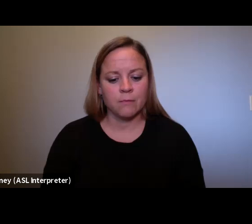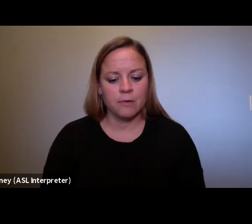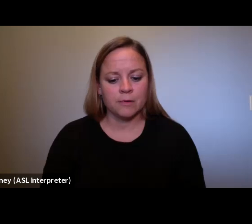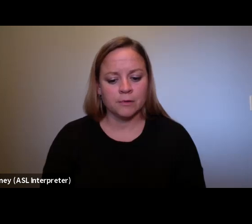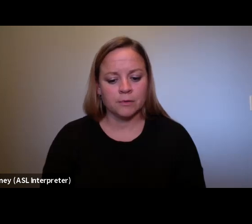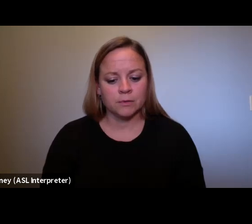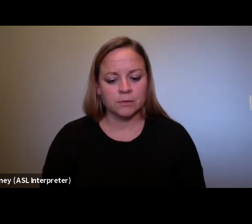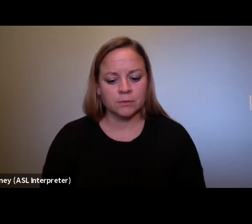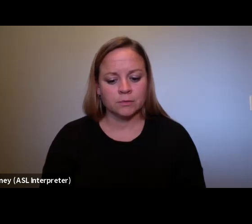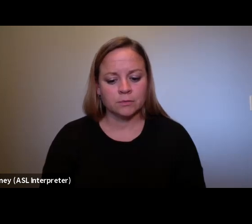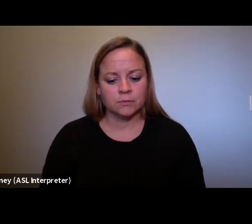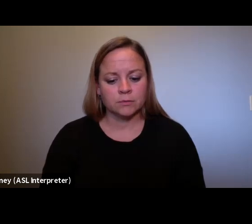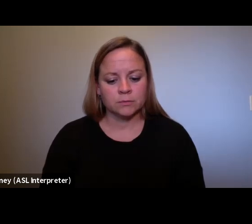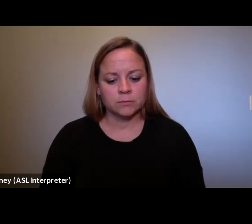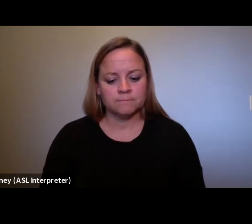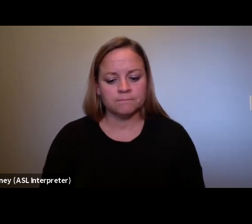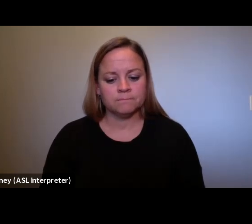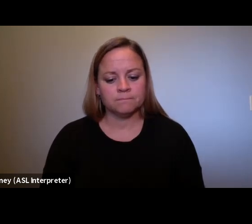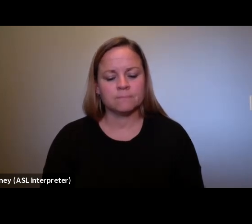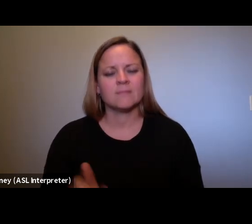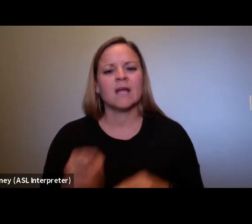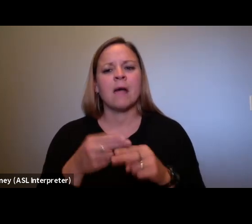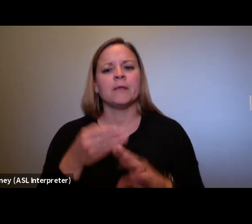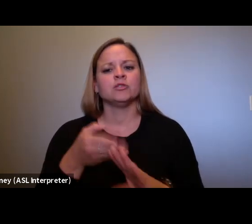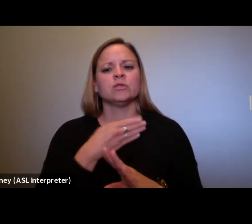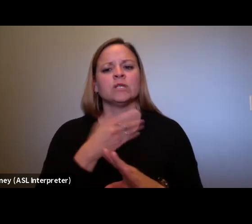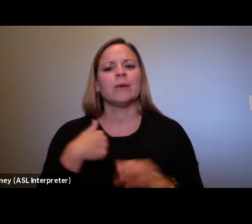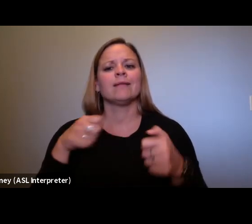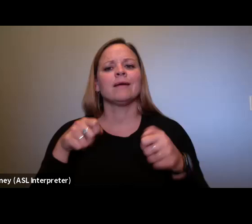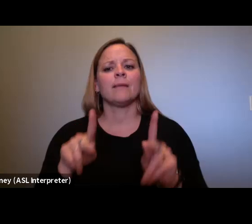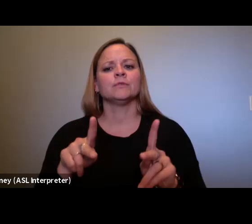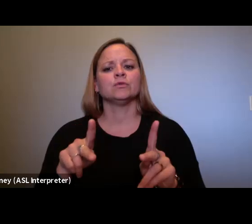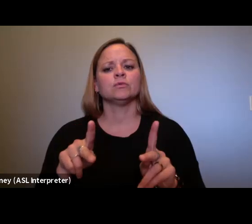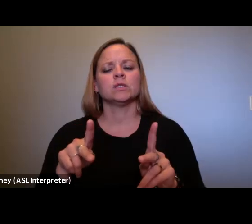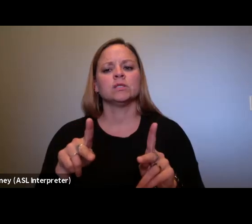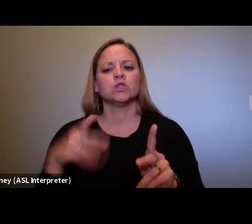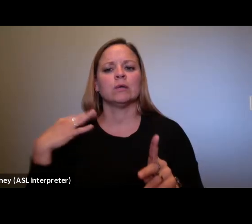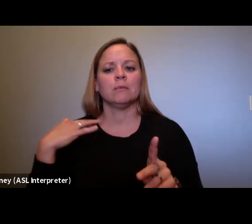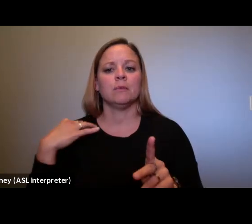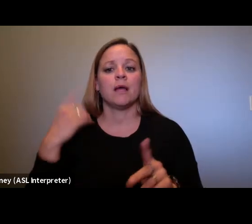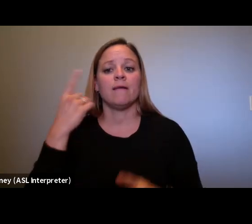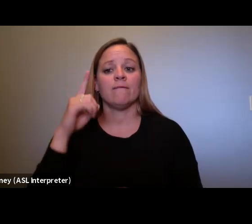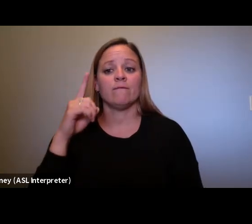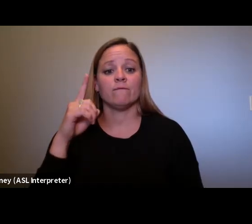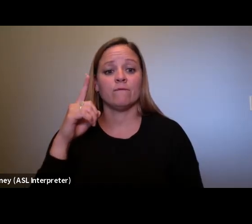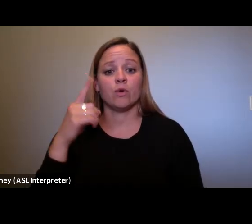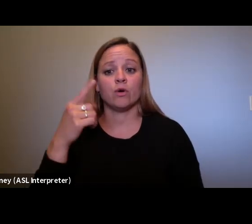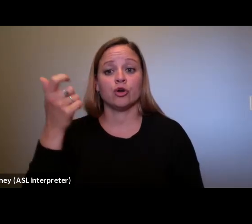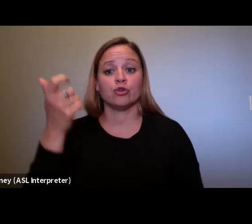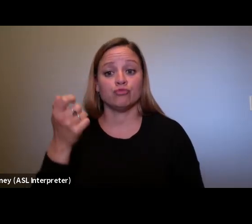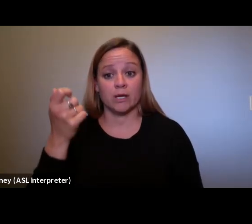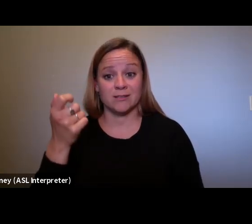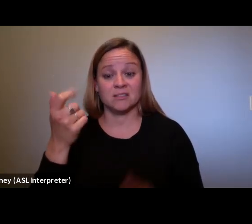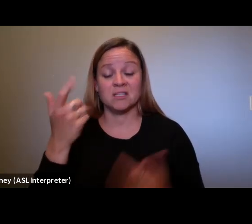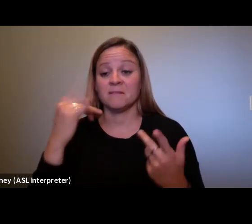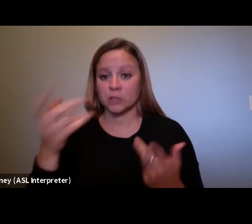So, as I had said earlier, we had the opportunity to apply for a grant, which we were